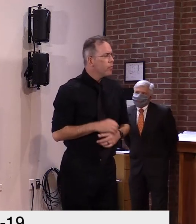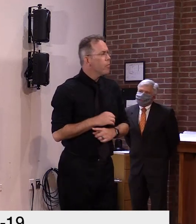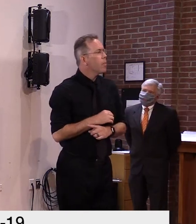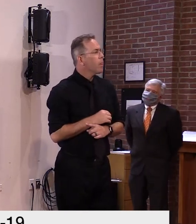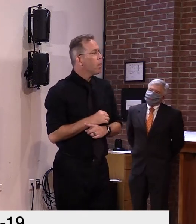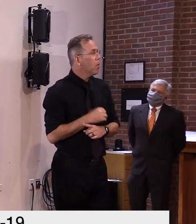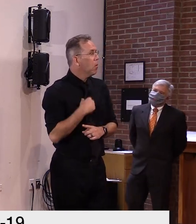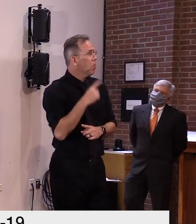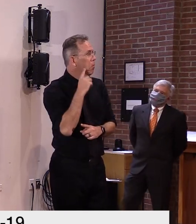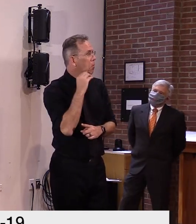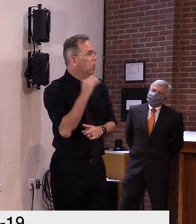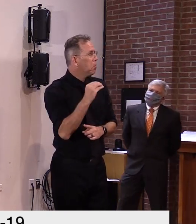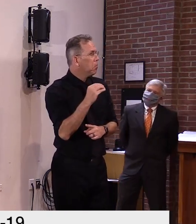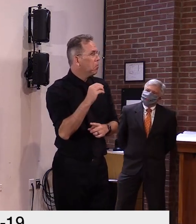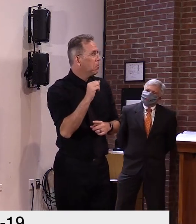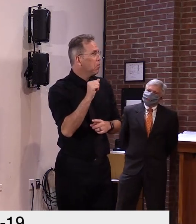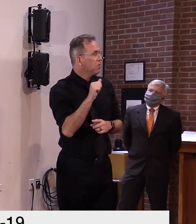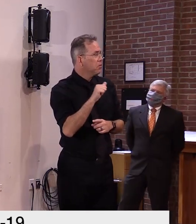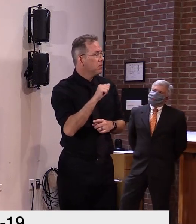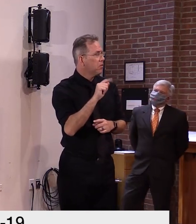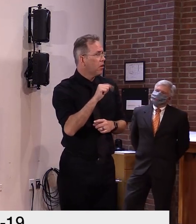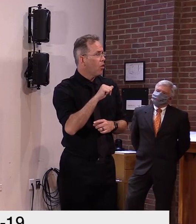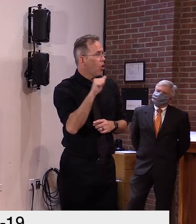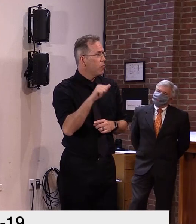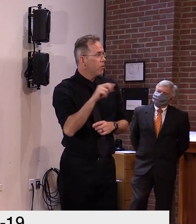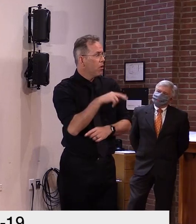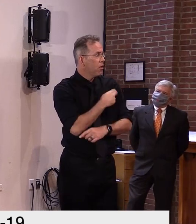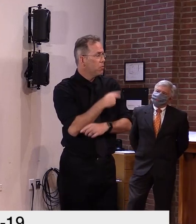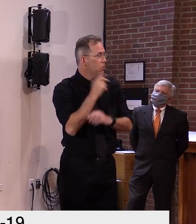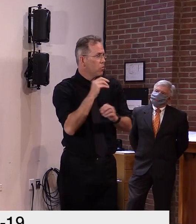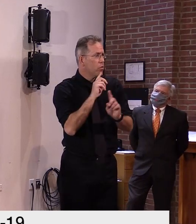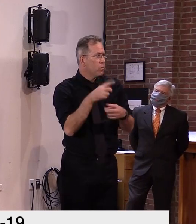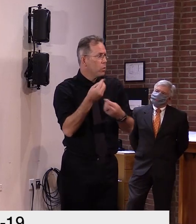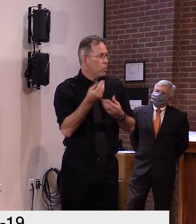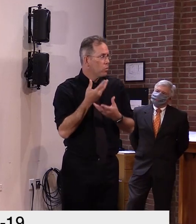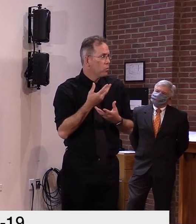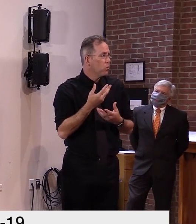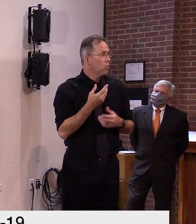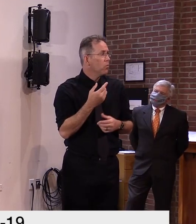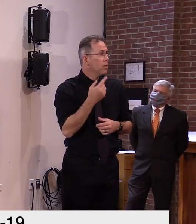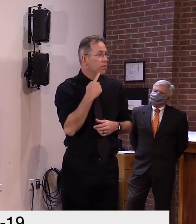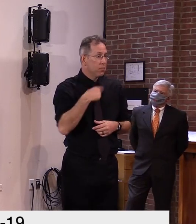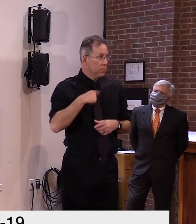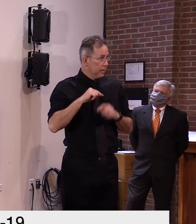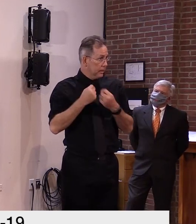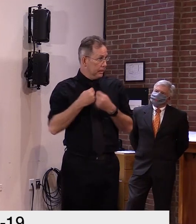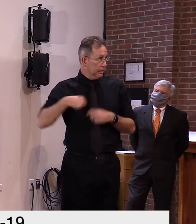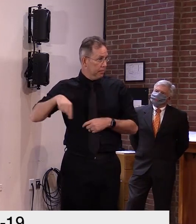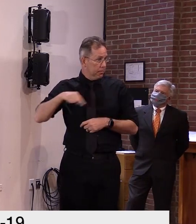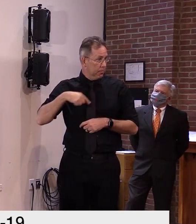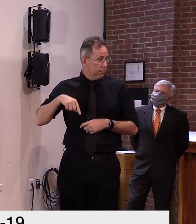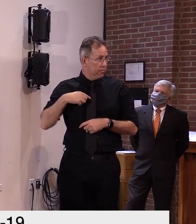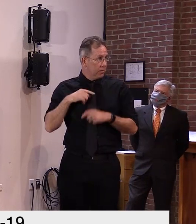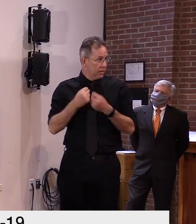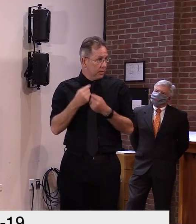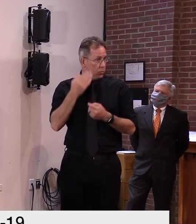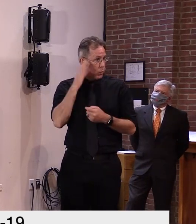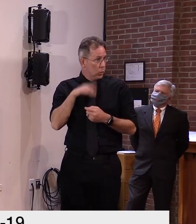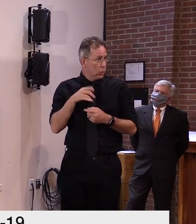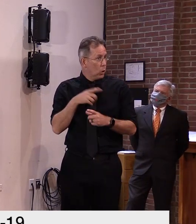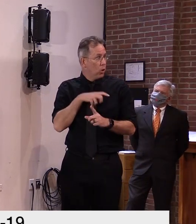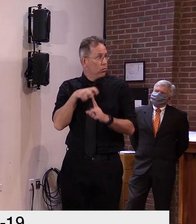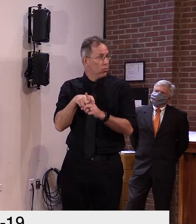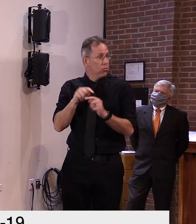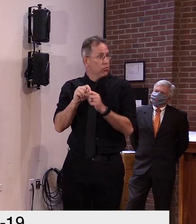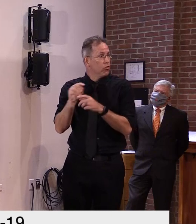If the team is and have dealt with it, that would be great so we can get back to you on that. But let me broaden the discussion